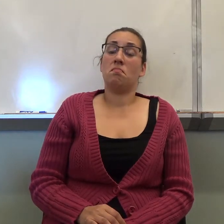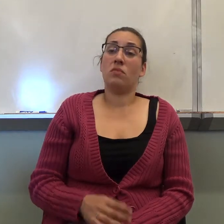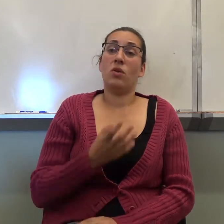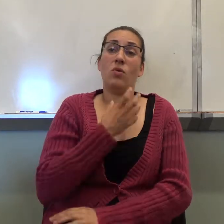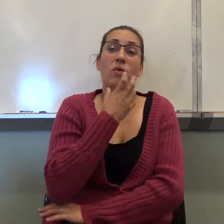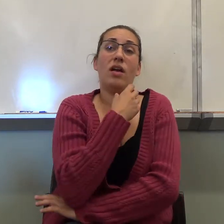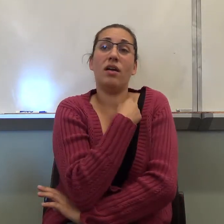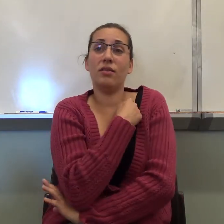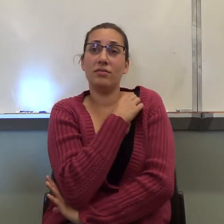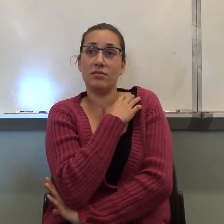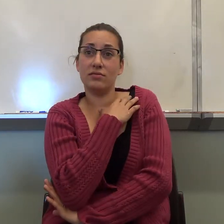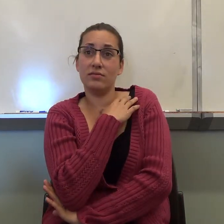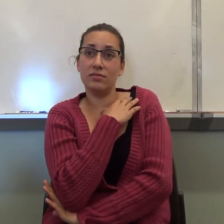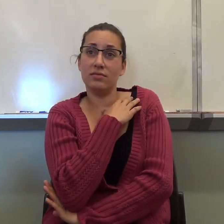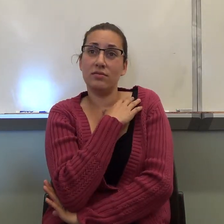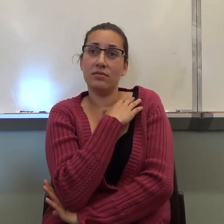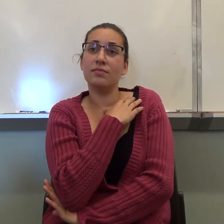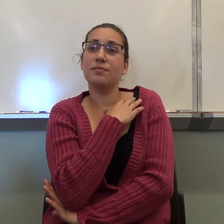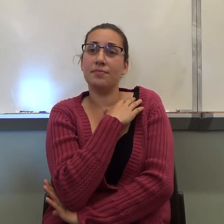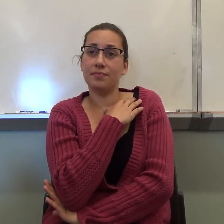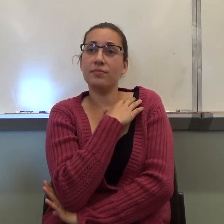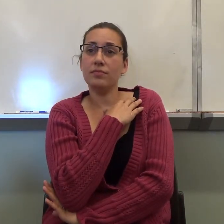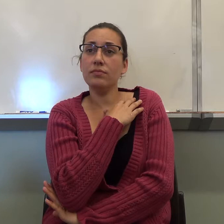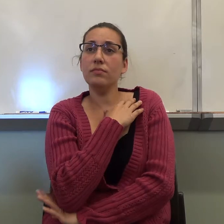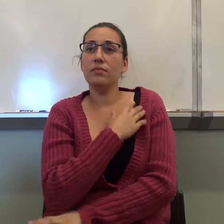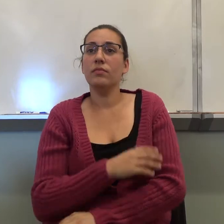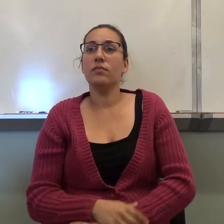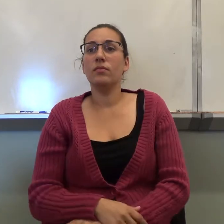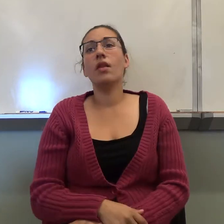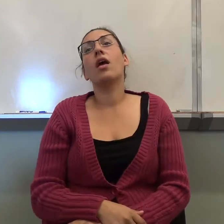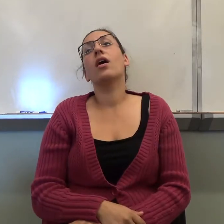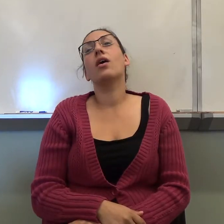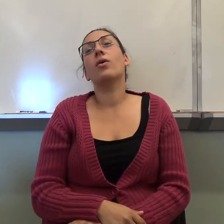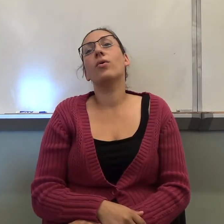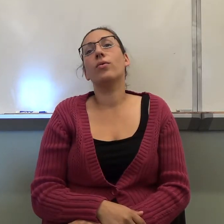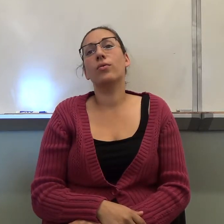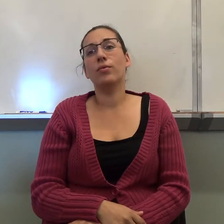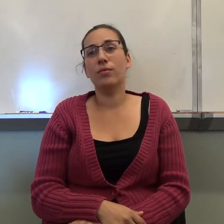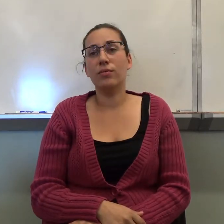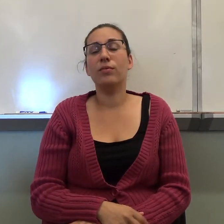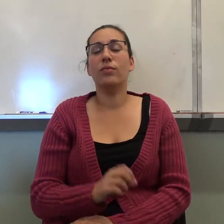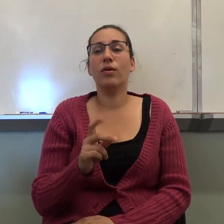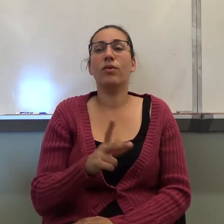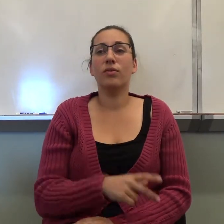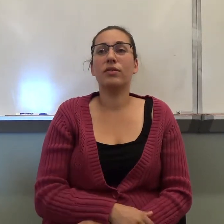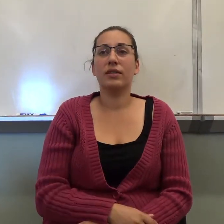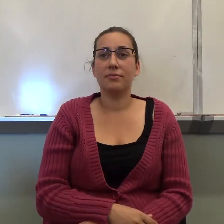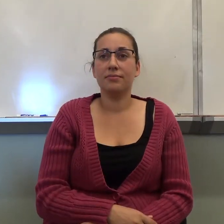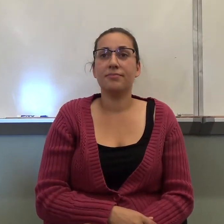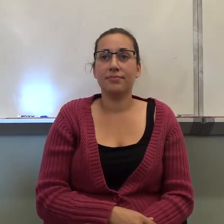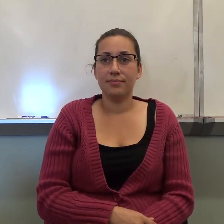in. Again, we're stuffing in numbers for letters. So the minus 4, of course, remains what it is. R now is